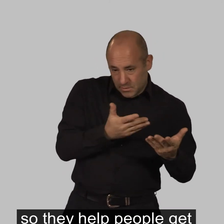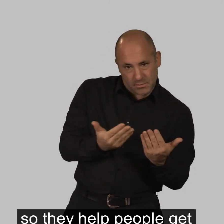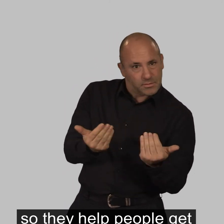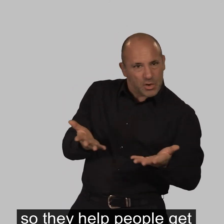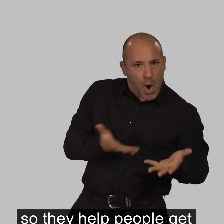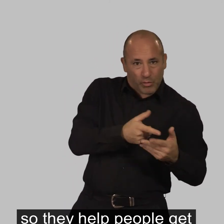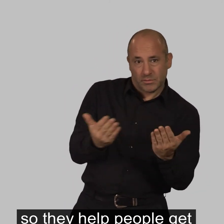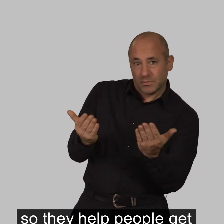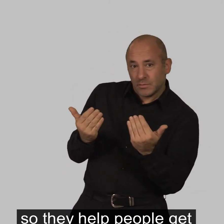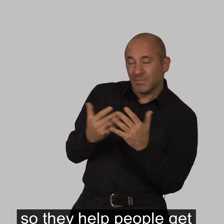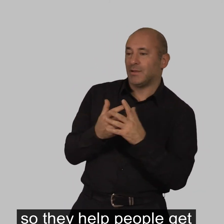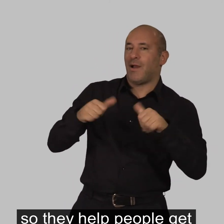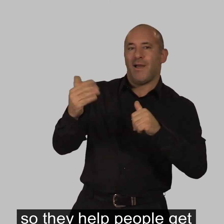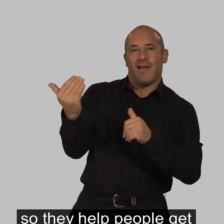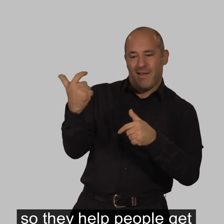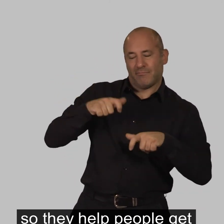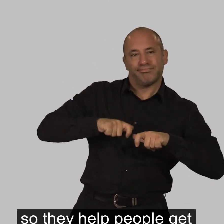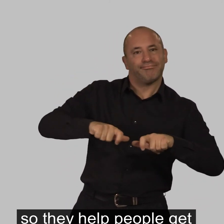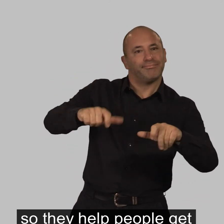and stay in work.